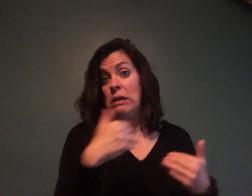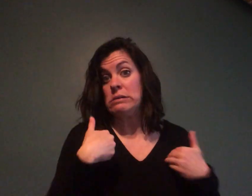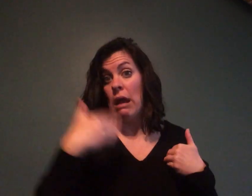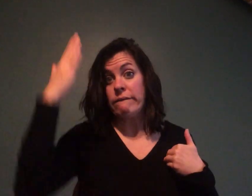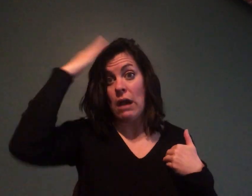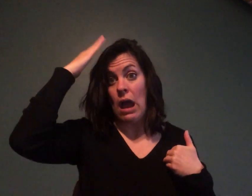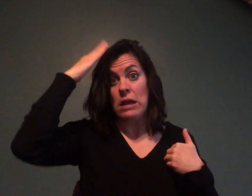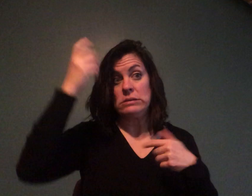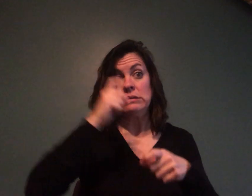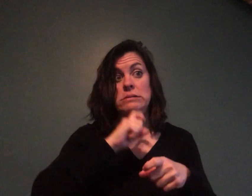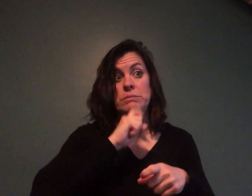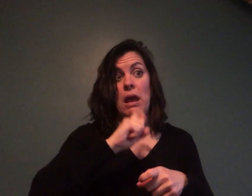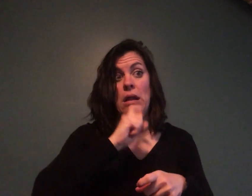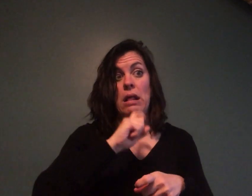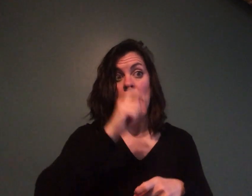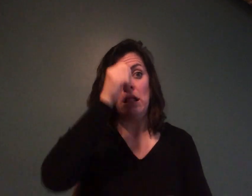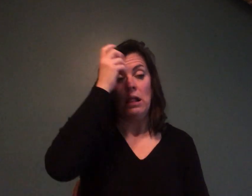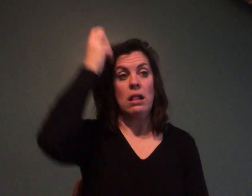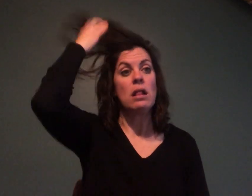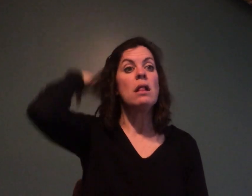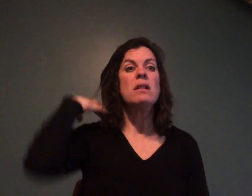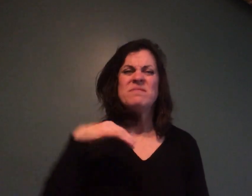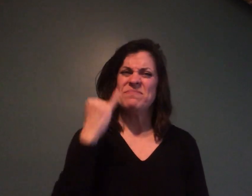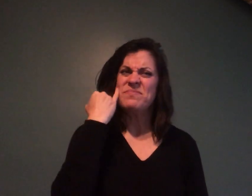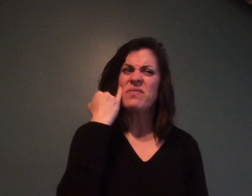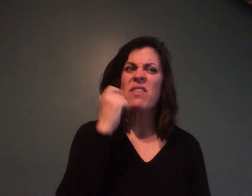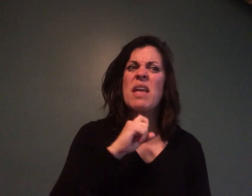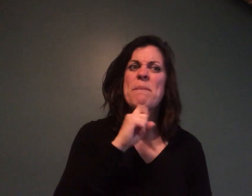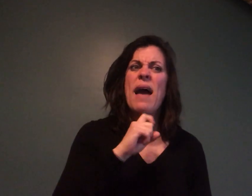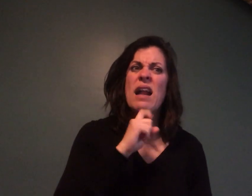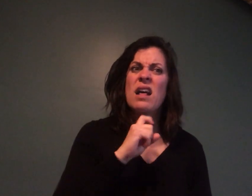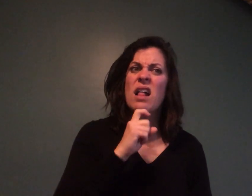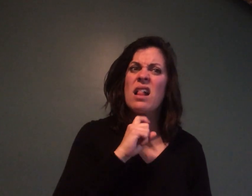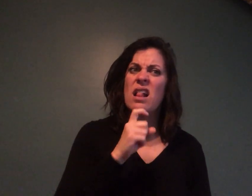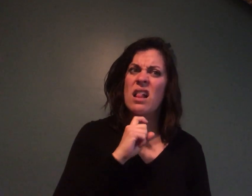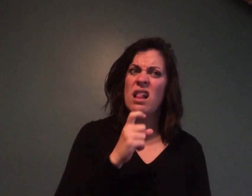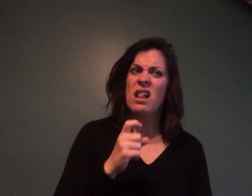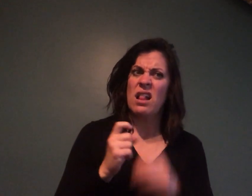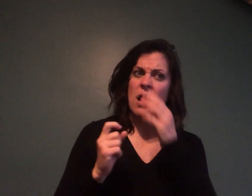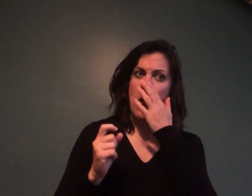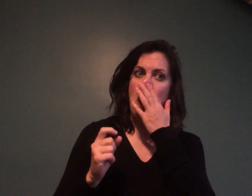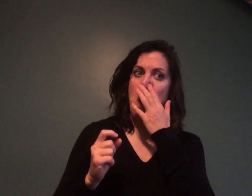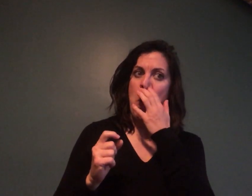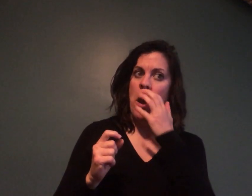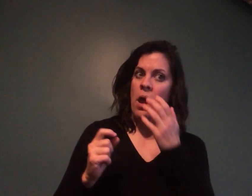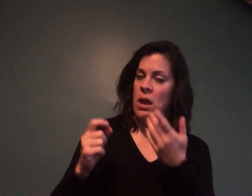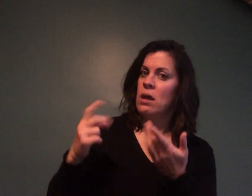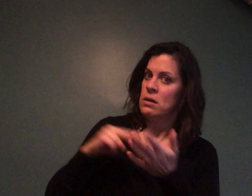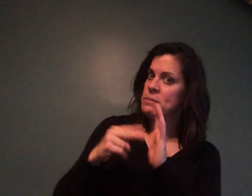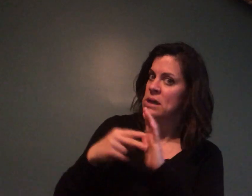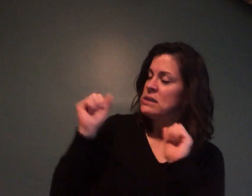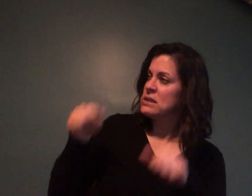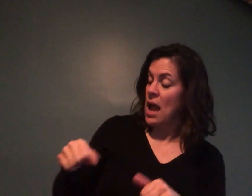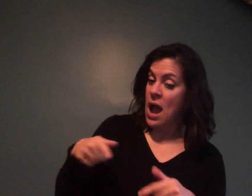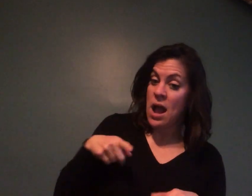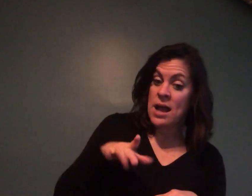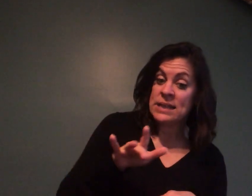conduct electricity? It conduct a lot of electricity, sure. Okay. Yeah. So it's better to wear a plastic